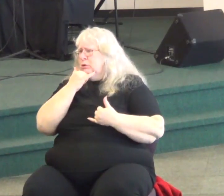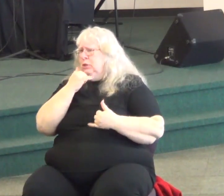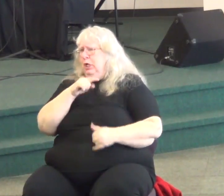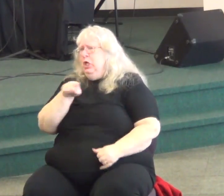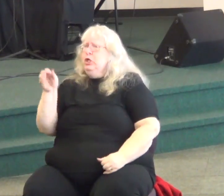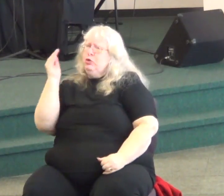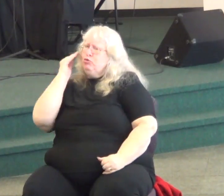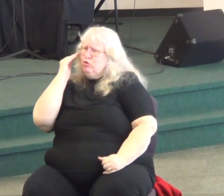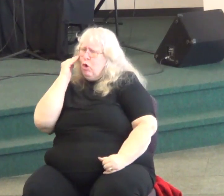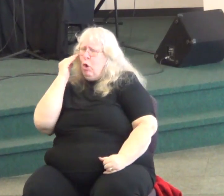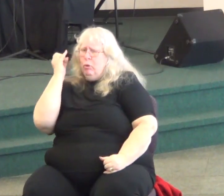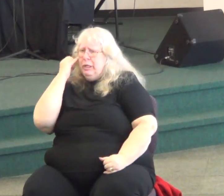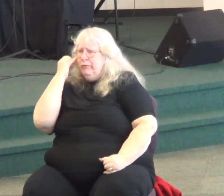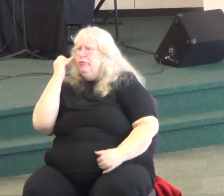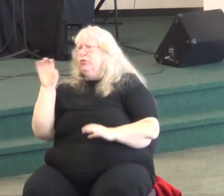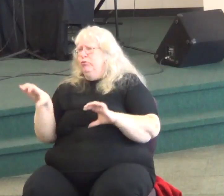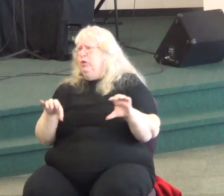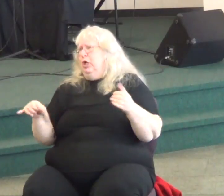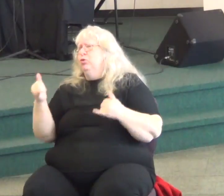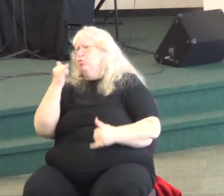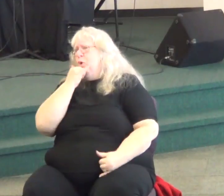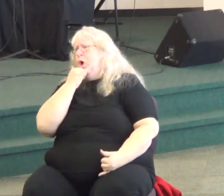are. Not a one.